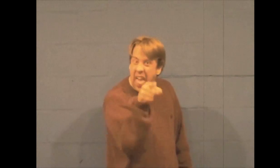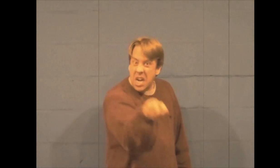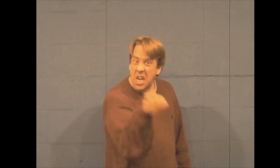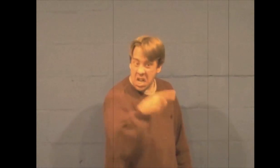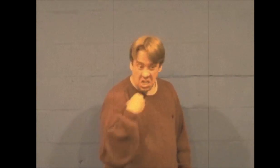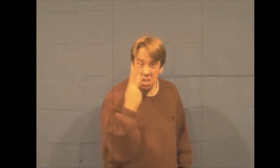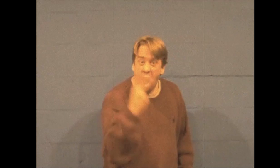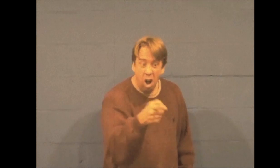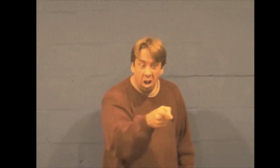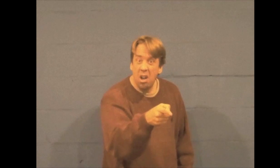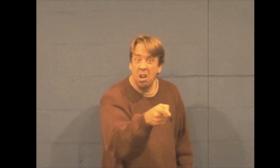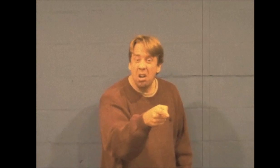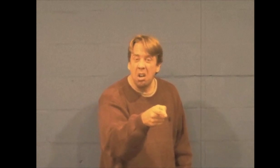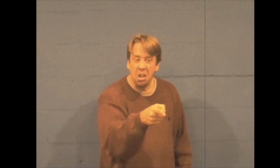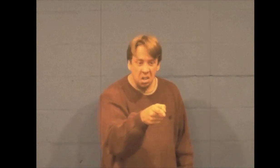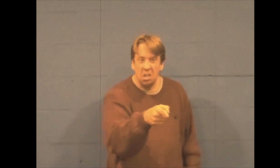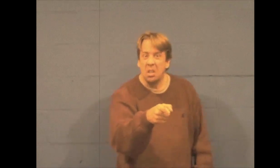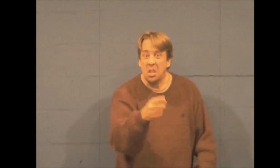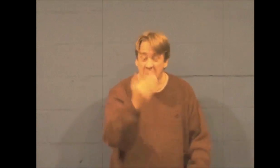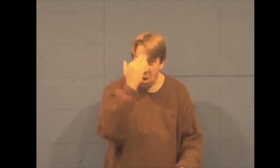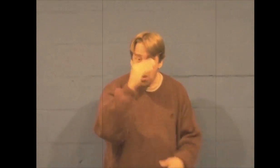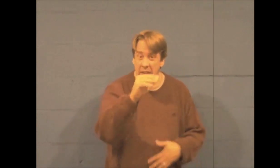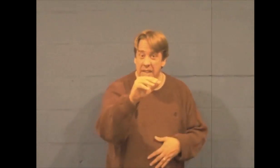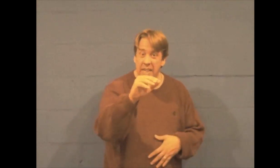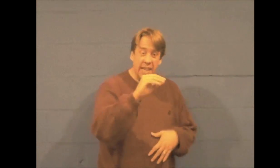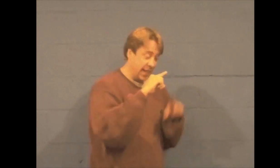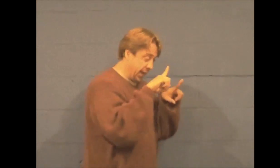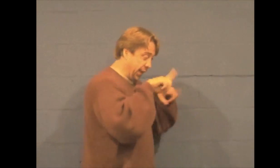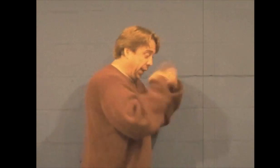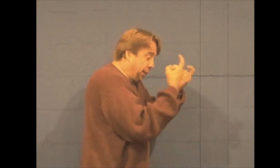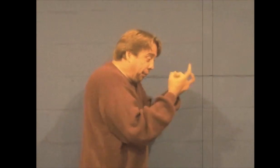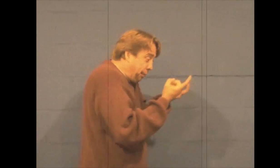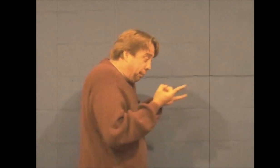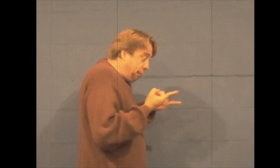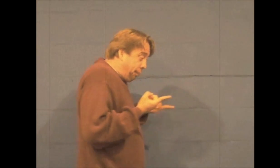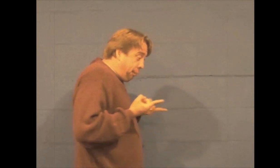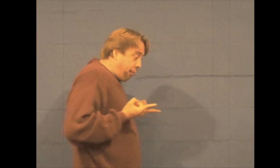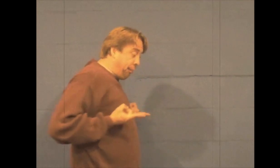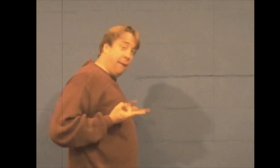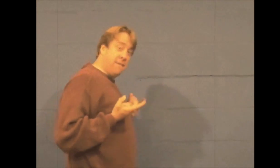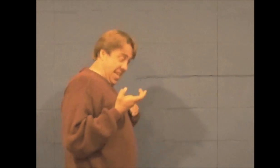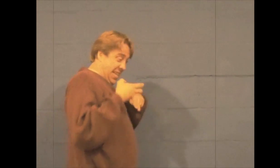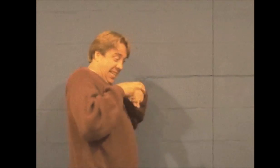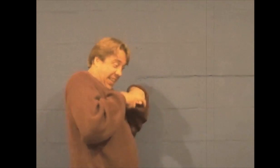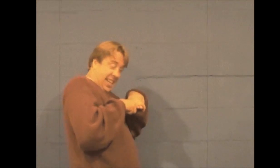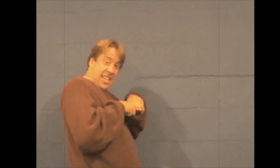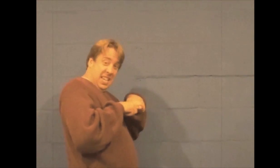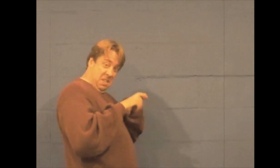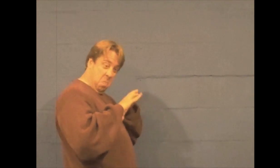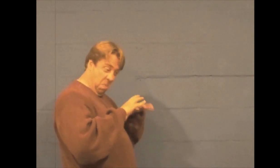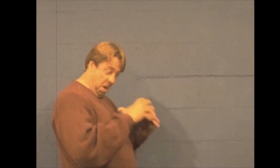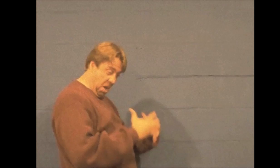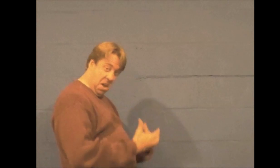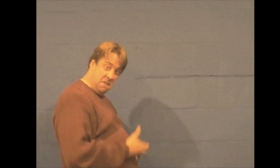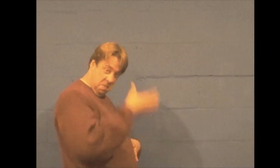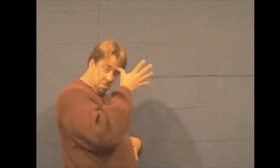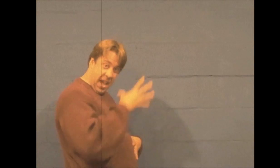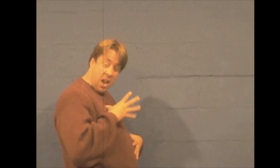when I saw somebody right there in my yard. He had one of those big sleds that you see at the